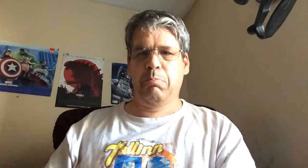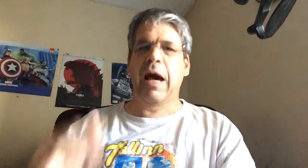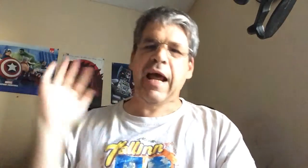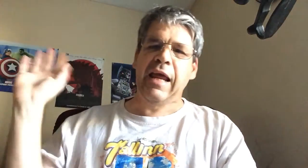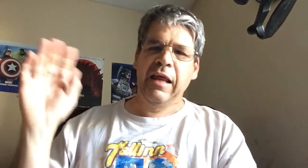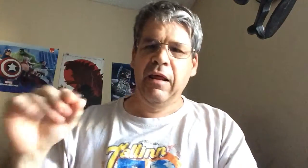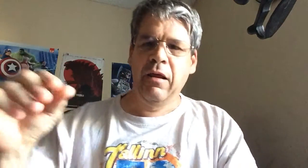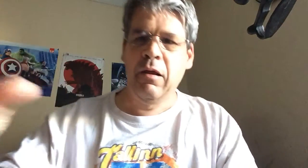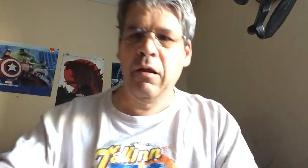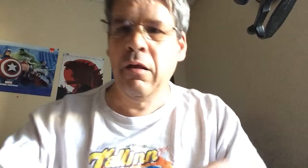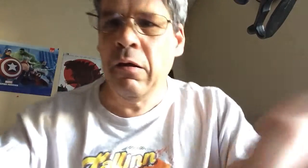Bye.